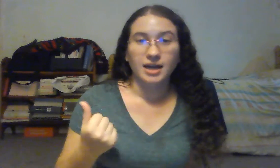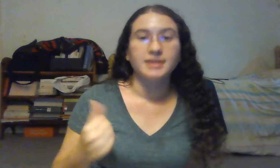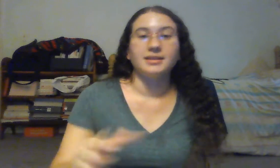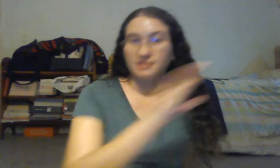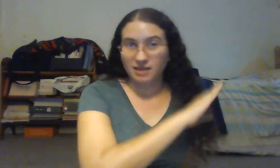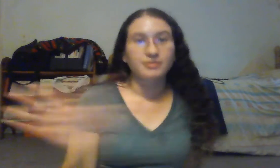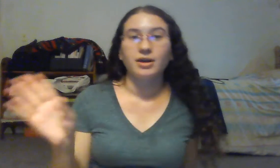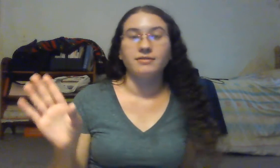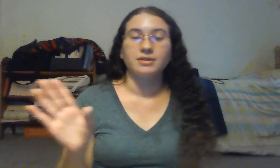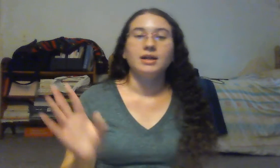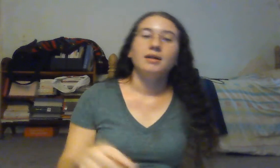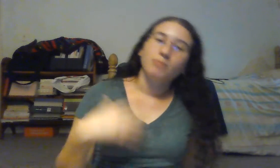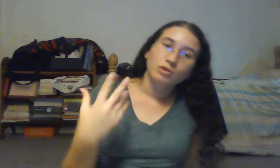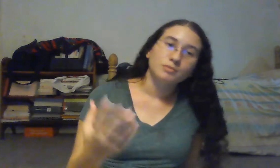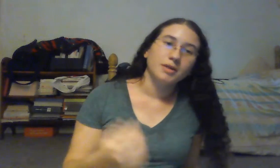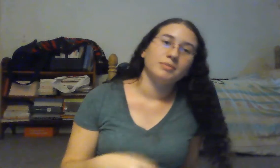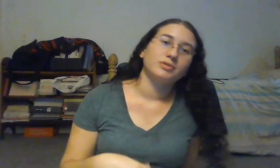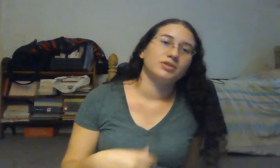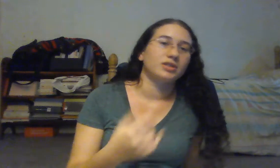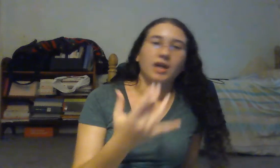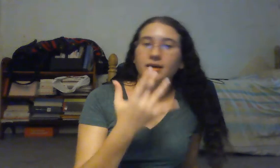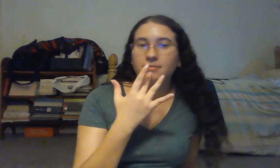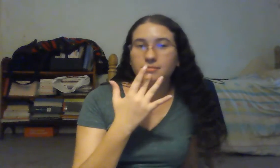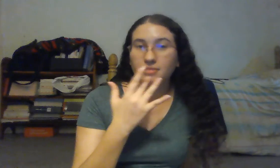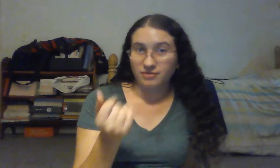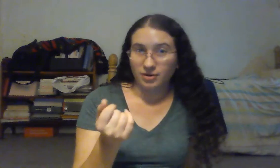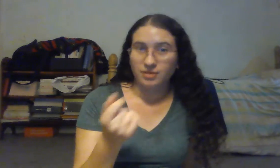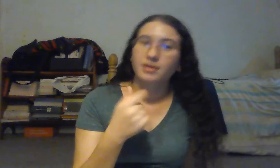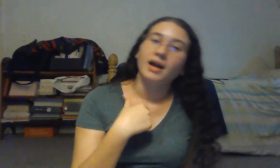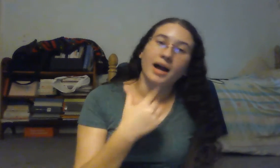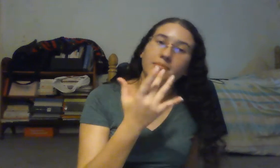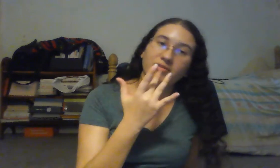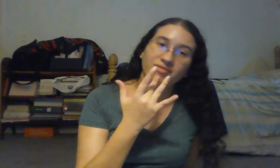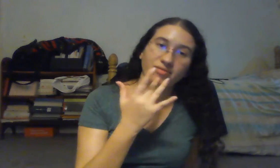this. Never ever. Most people just sign prefer. I prefer.